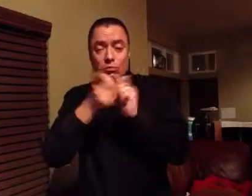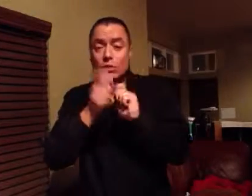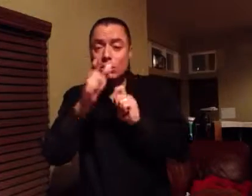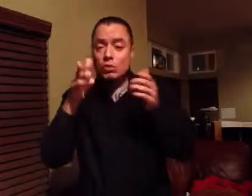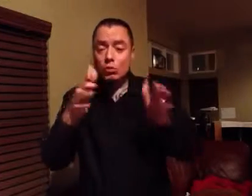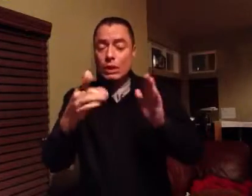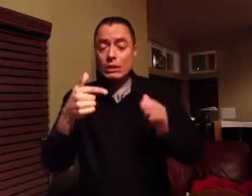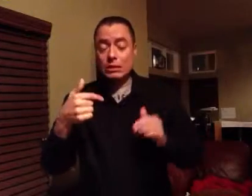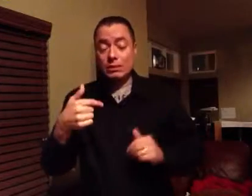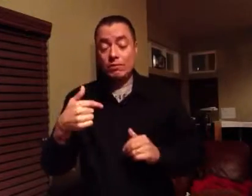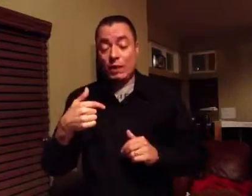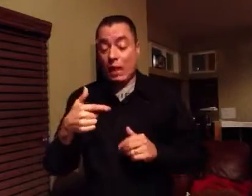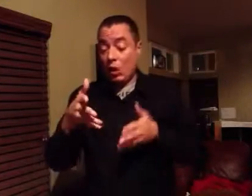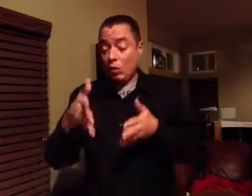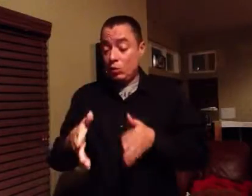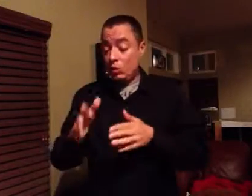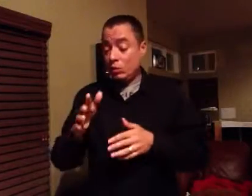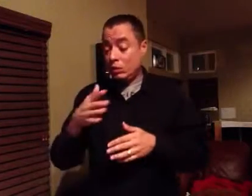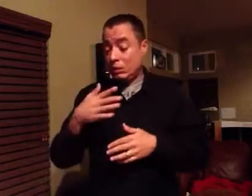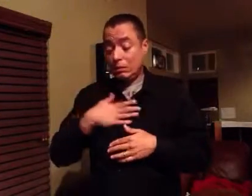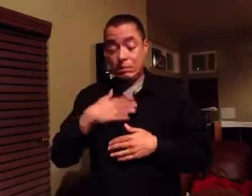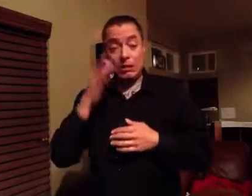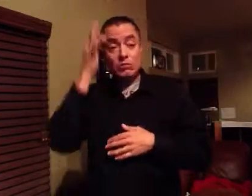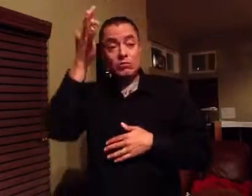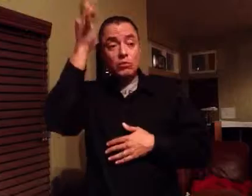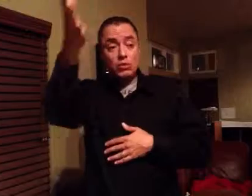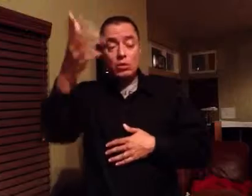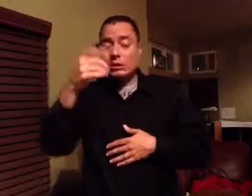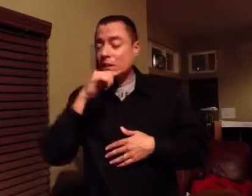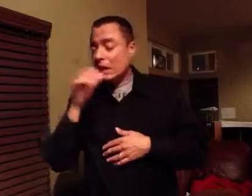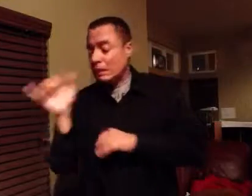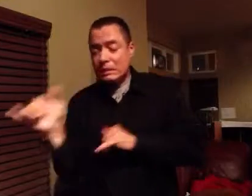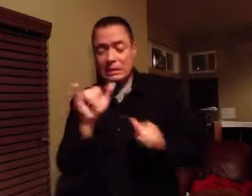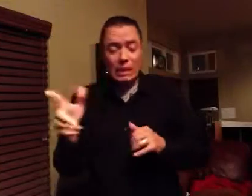future is not like losing an election or a few points on the stock market.